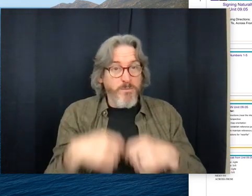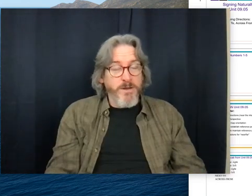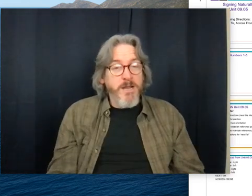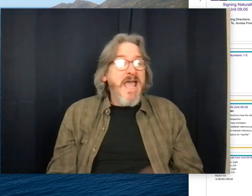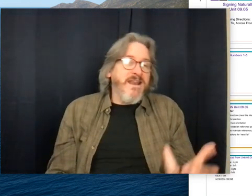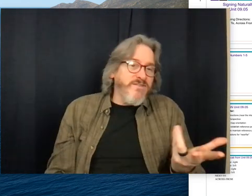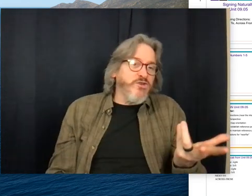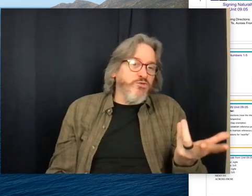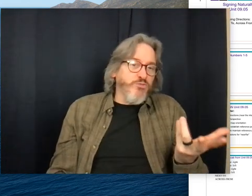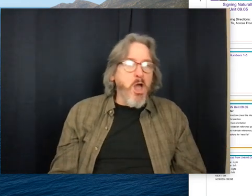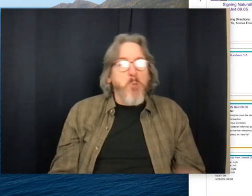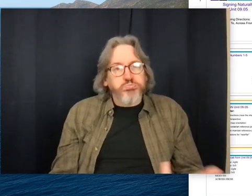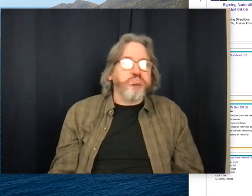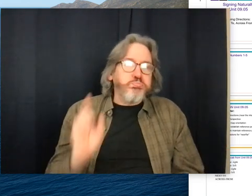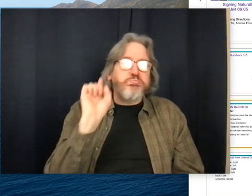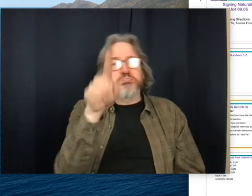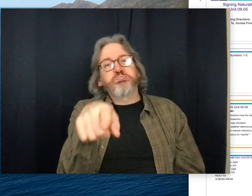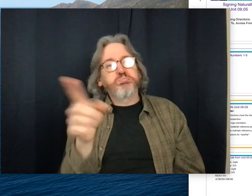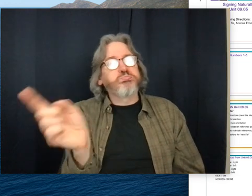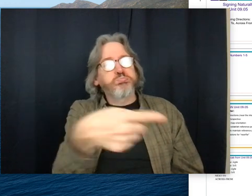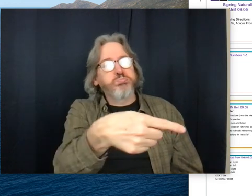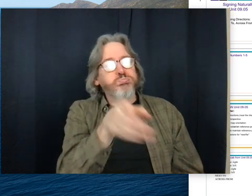mouth open. And if it's a reasonable